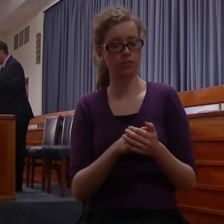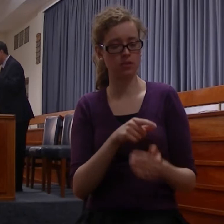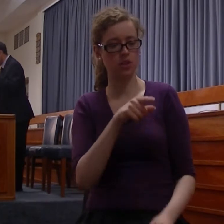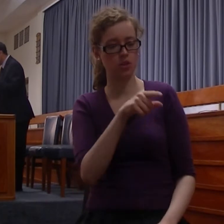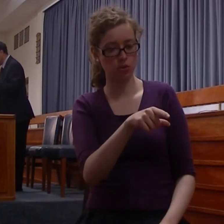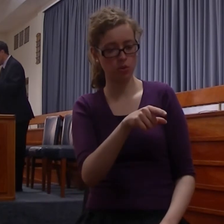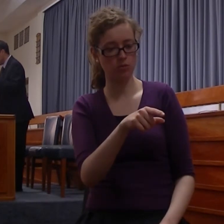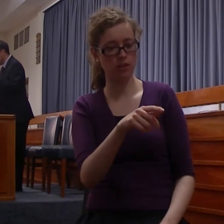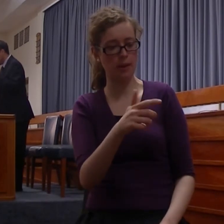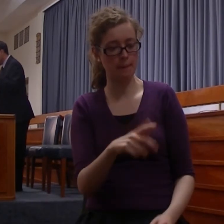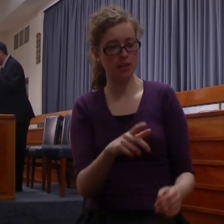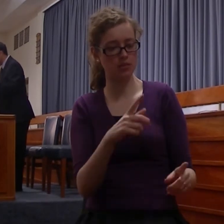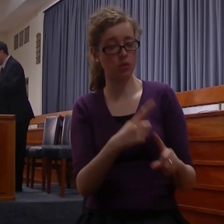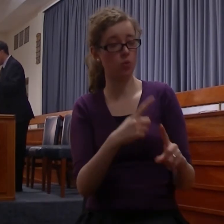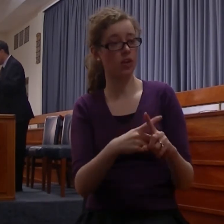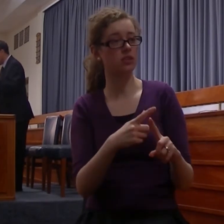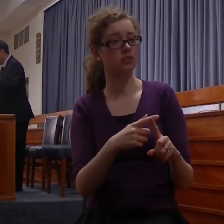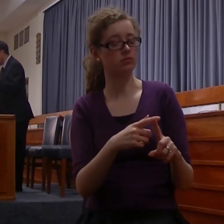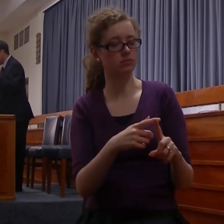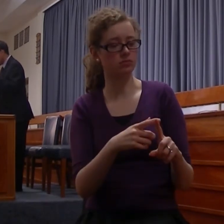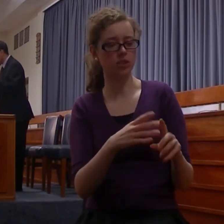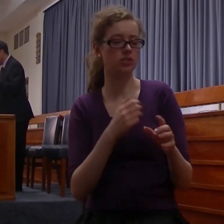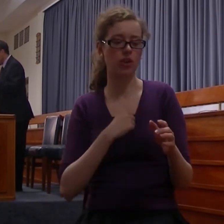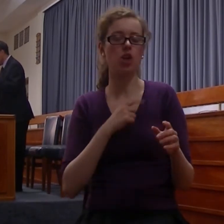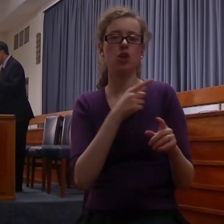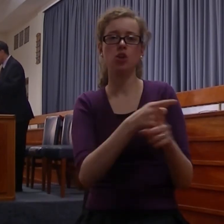Nicolaitans. But verse 6, but this